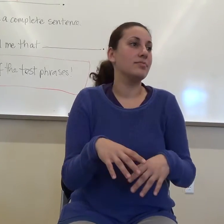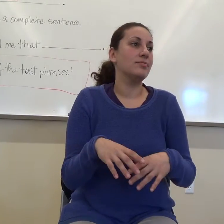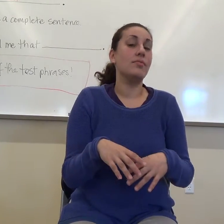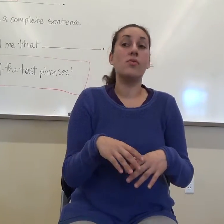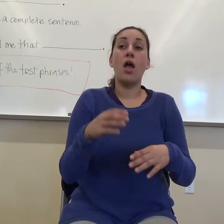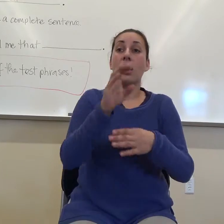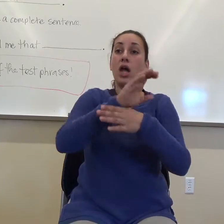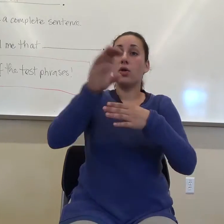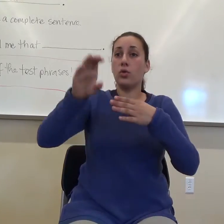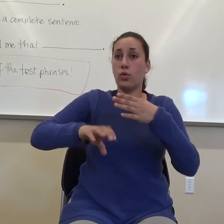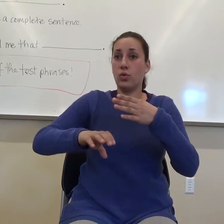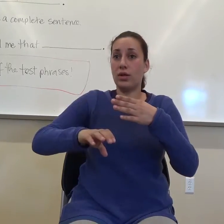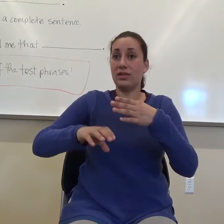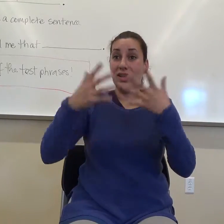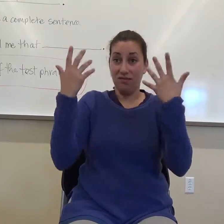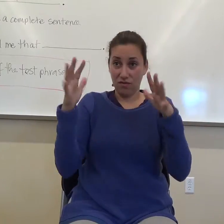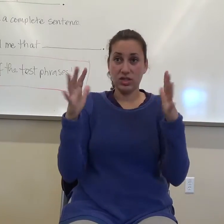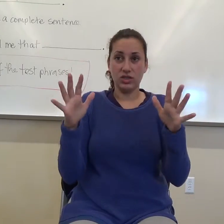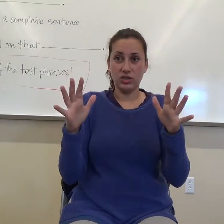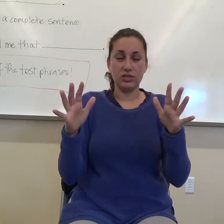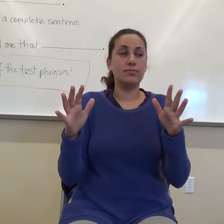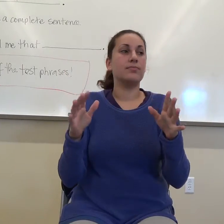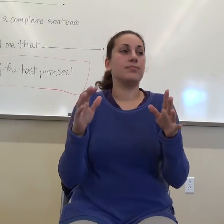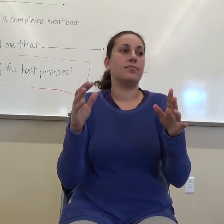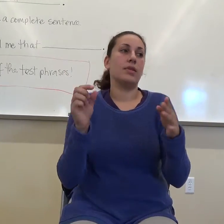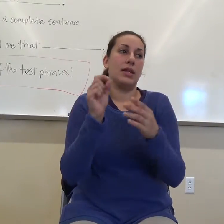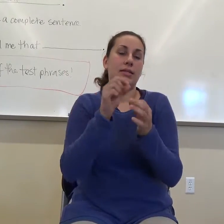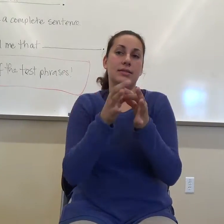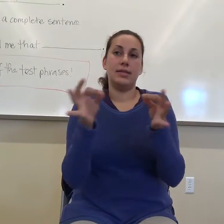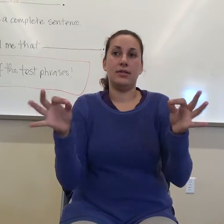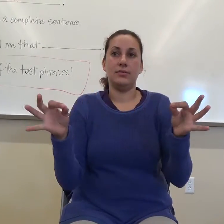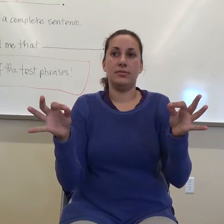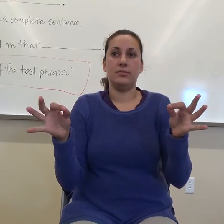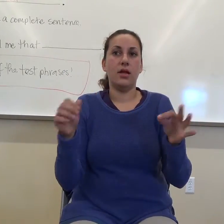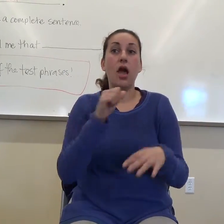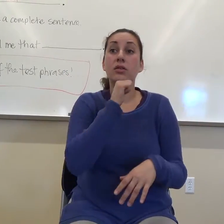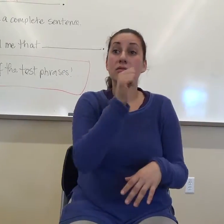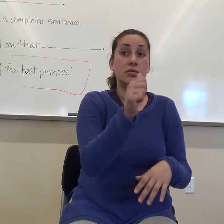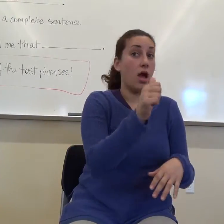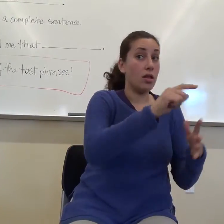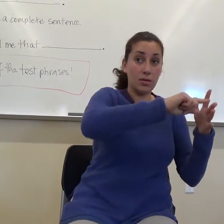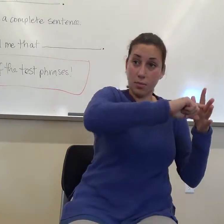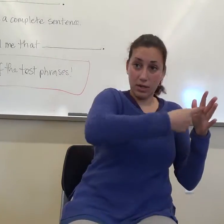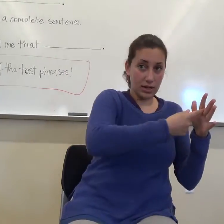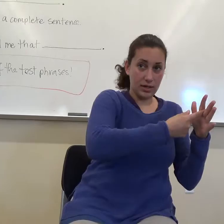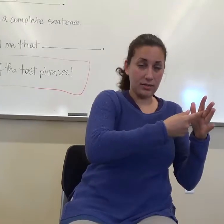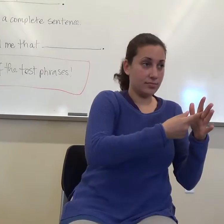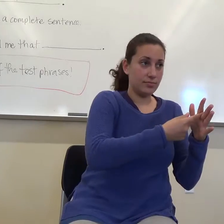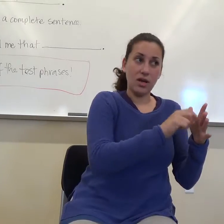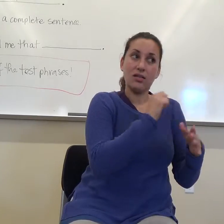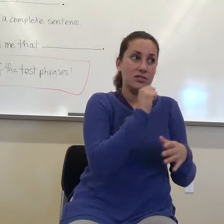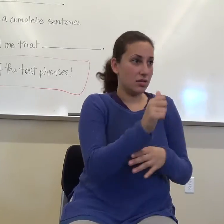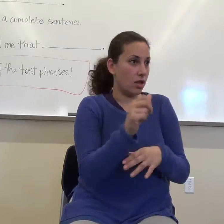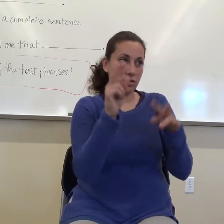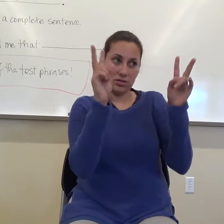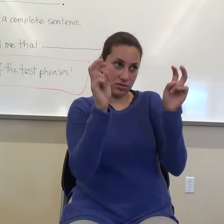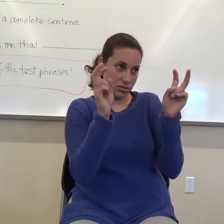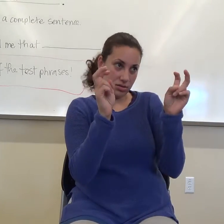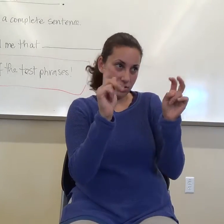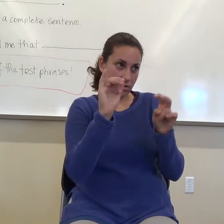the sense that it isn't part of the introduction, the topic sentence, or the list. It's just,